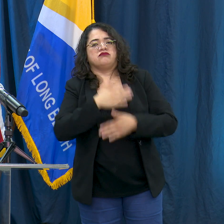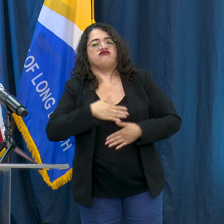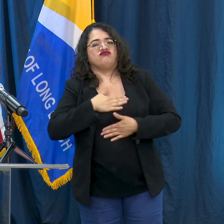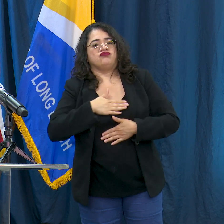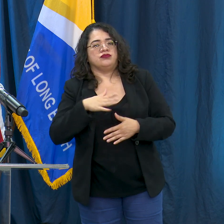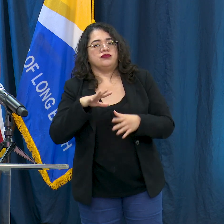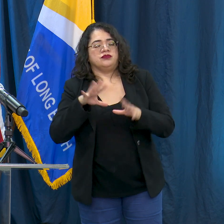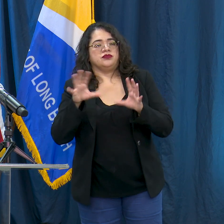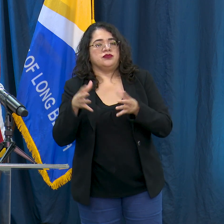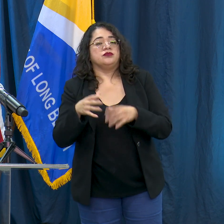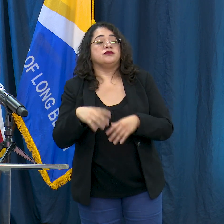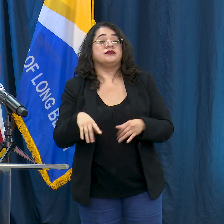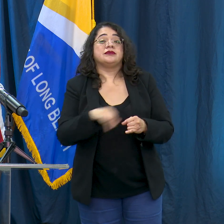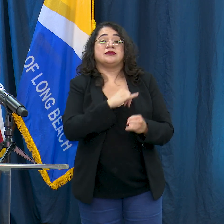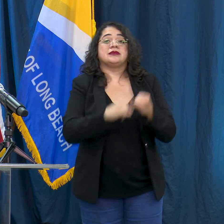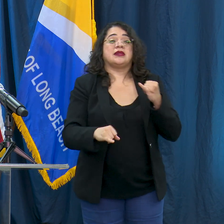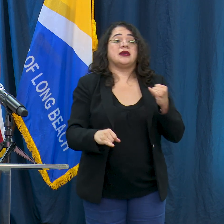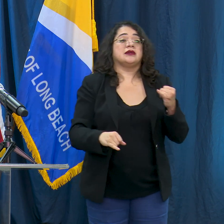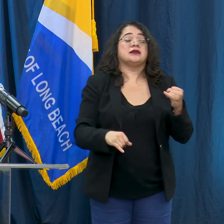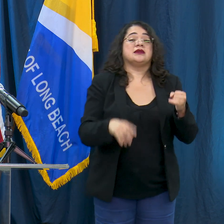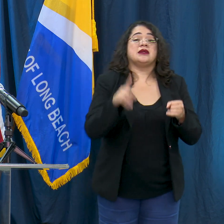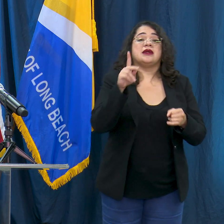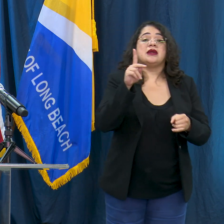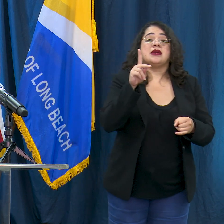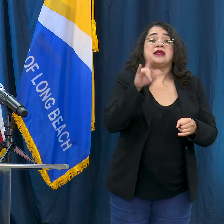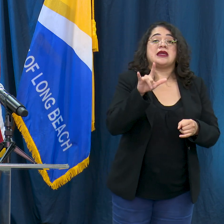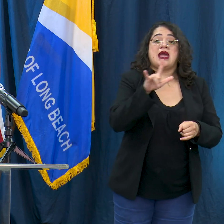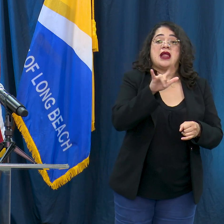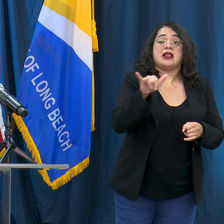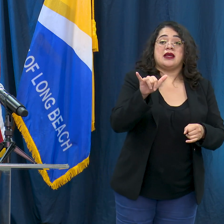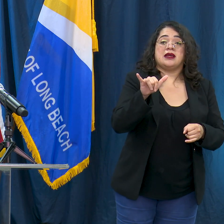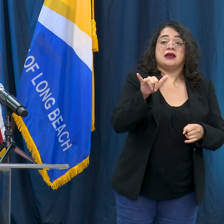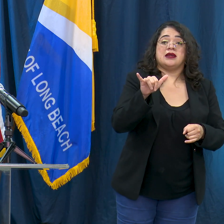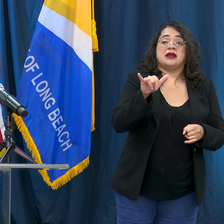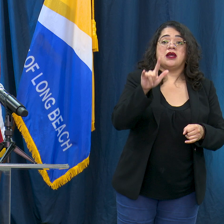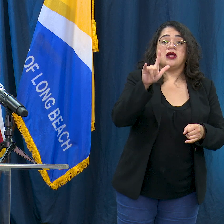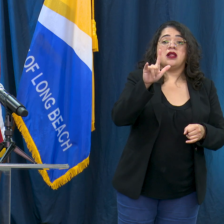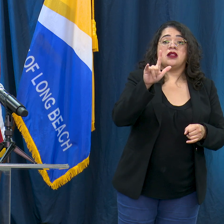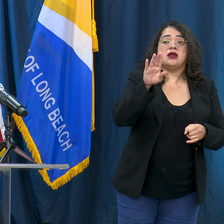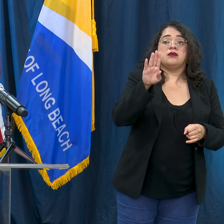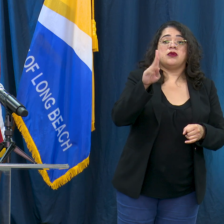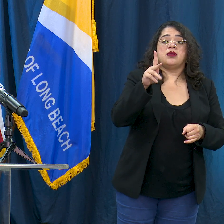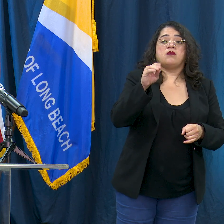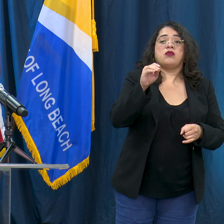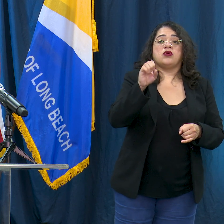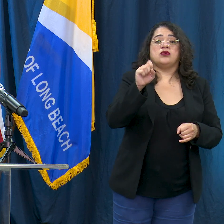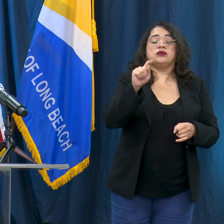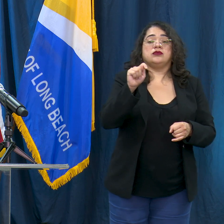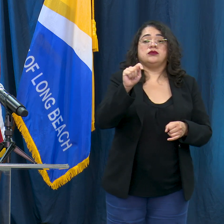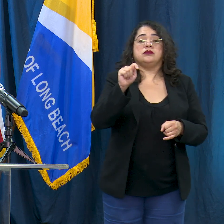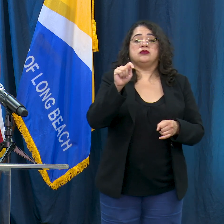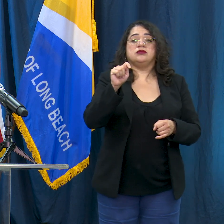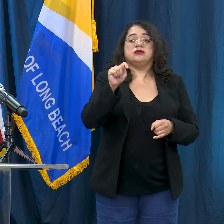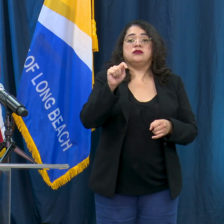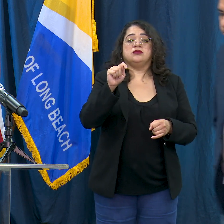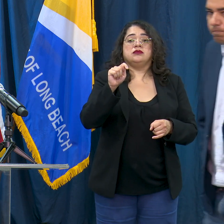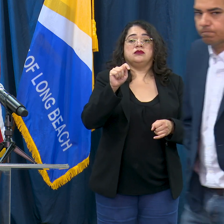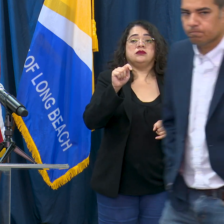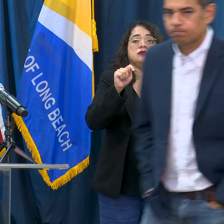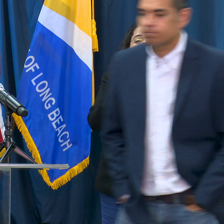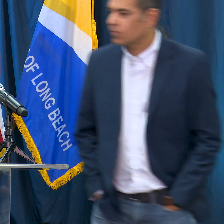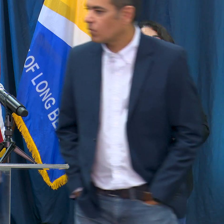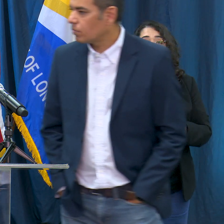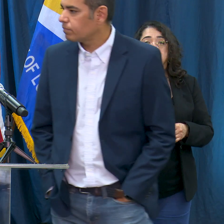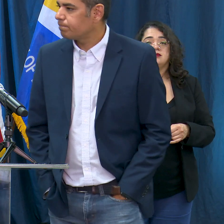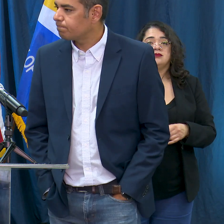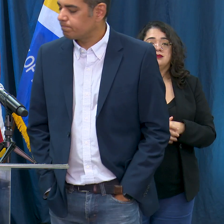Great. The last question from our media here is from Kelly from the Long Beach Post. Go ahead, Kelly. Yes, hi. On the issue of nursing homes, the state has